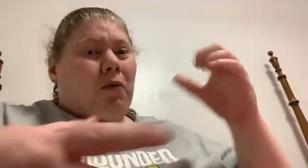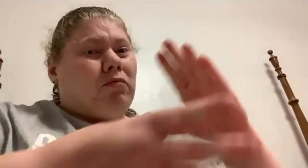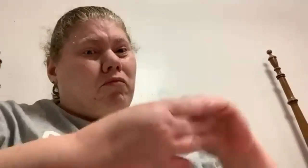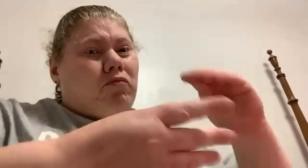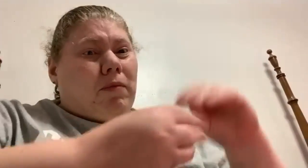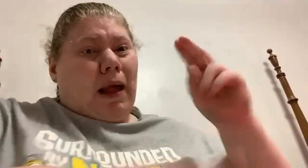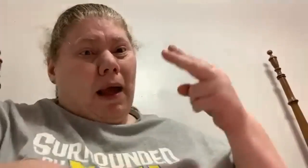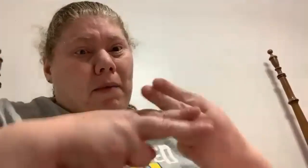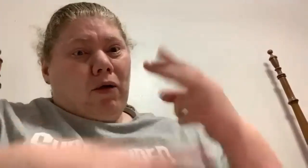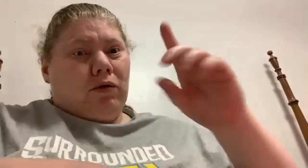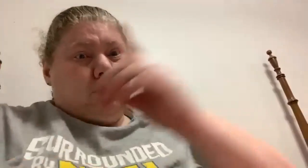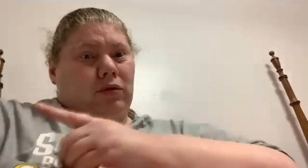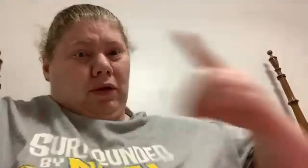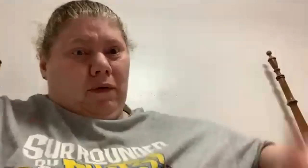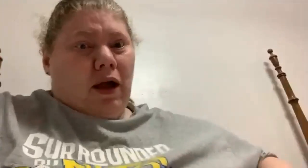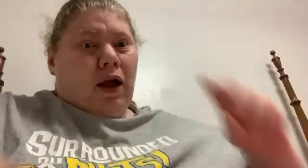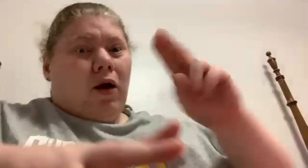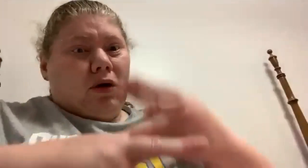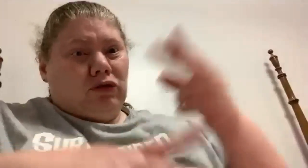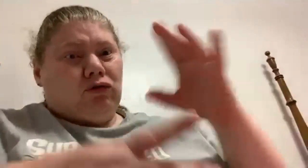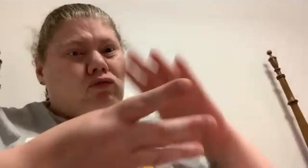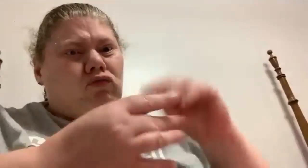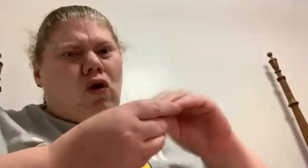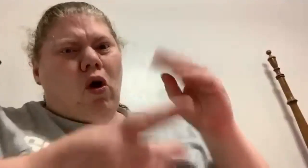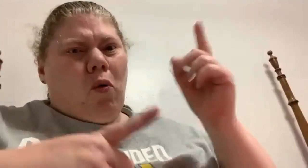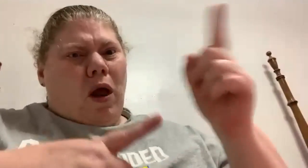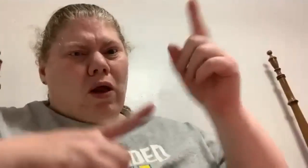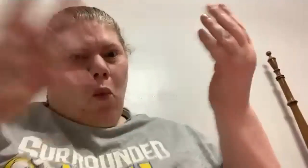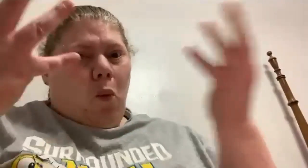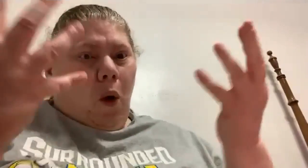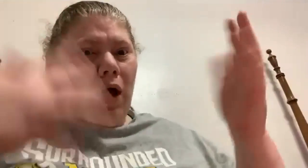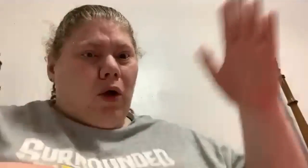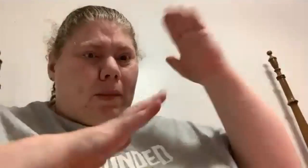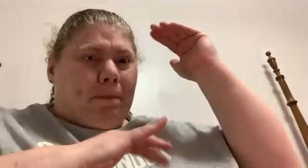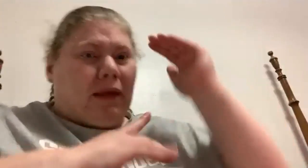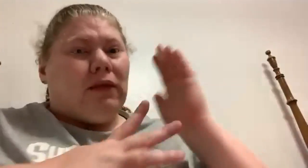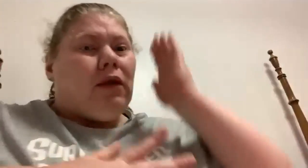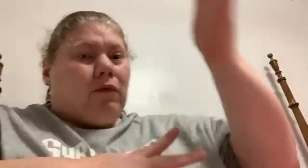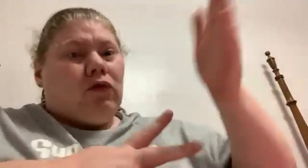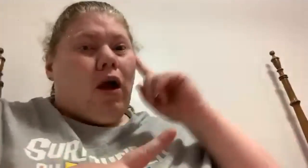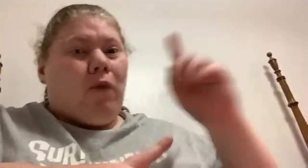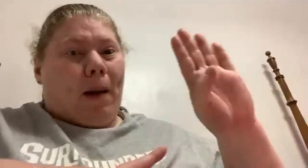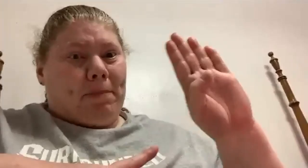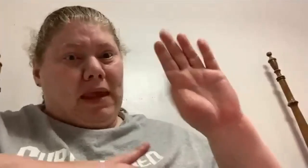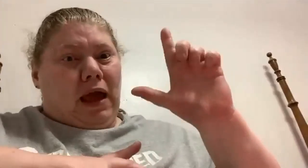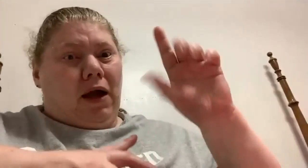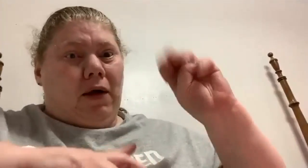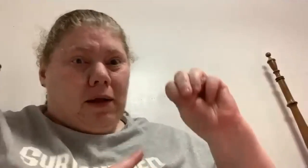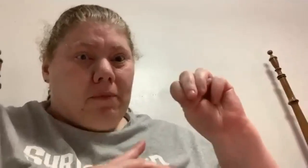Hello, everyone. I'm Krista. I do have a comment about Divya about what her expectations for the future